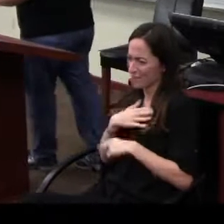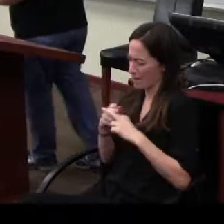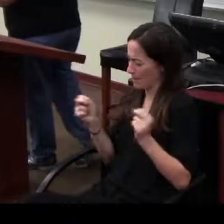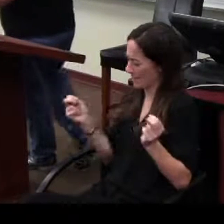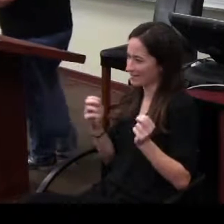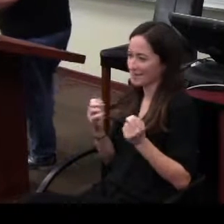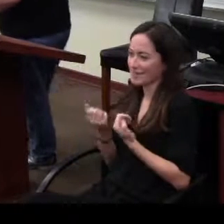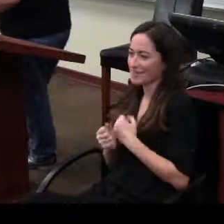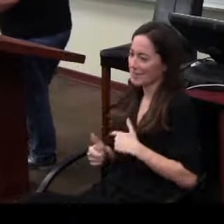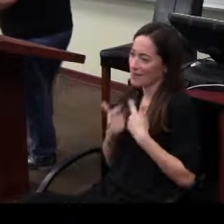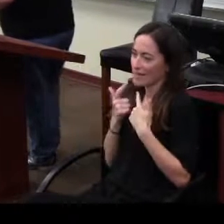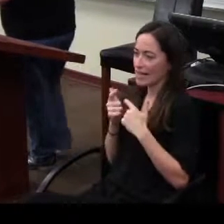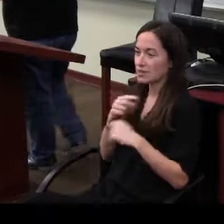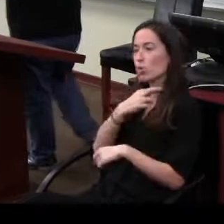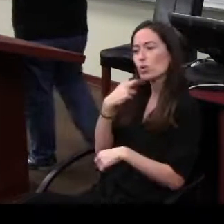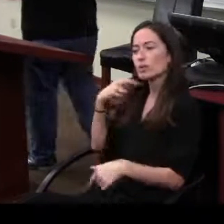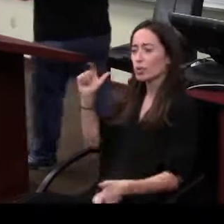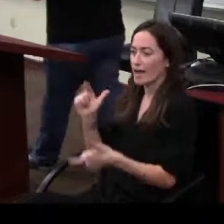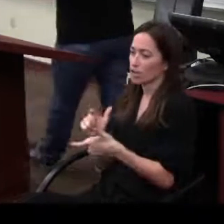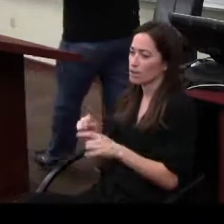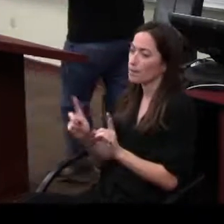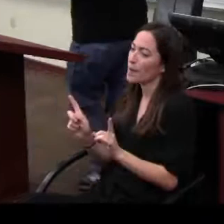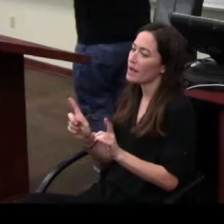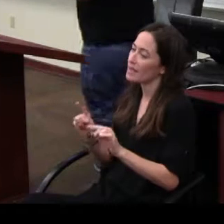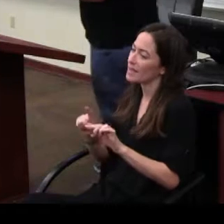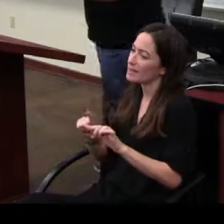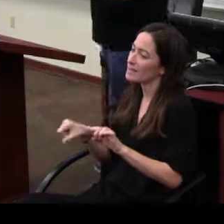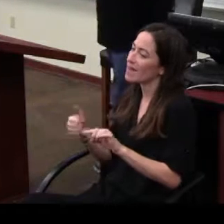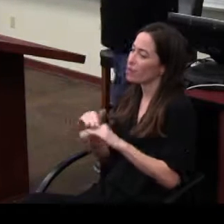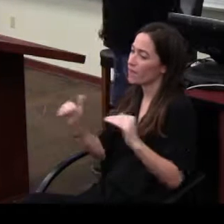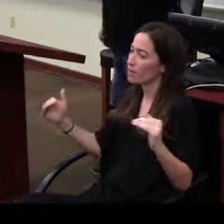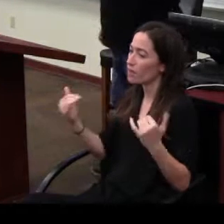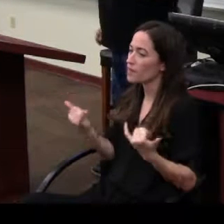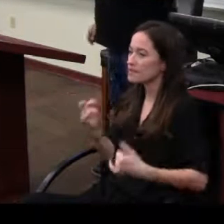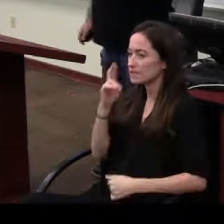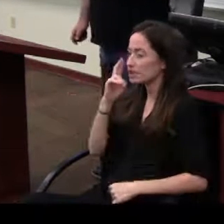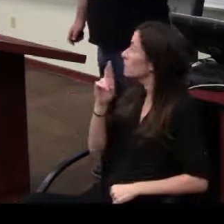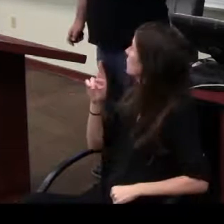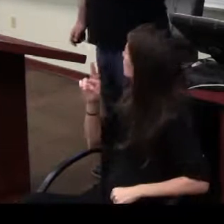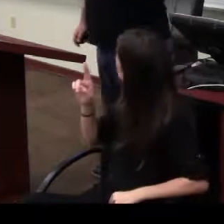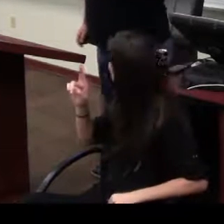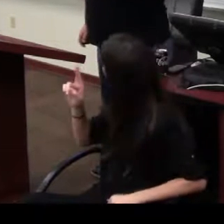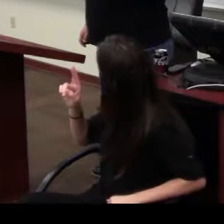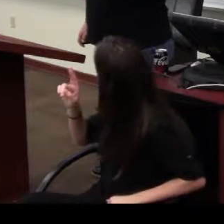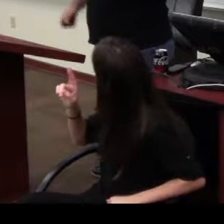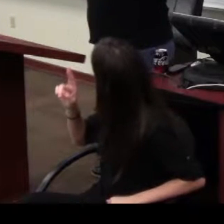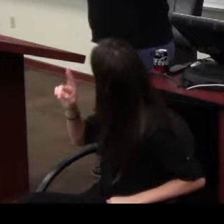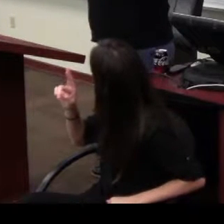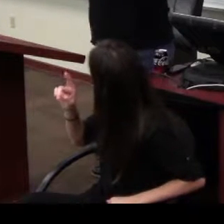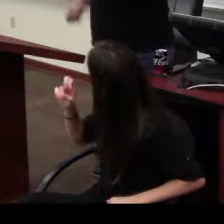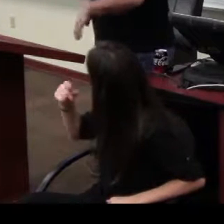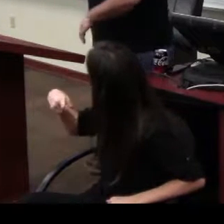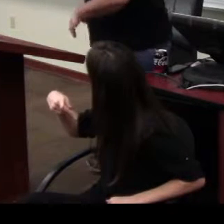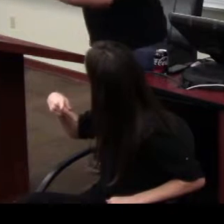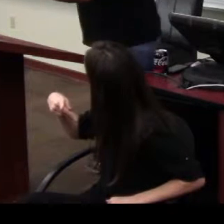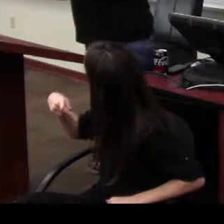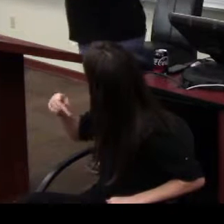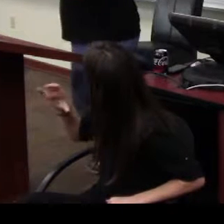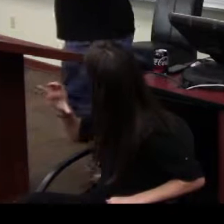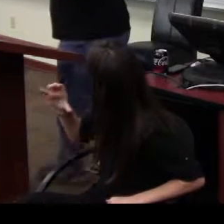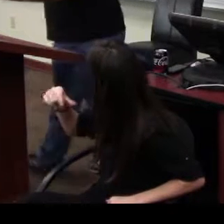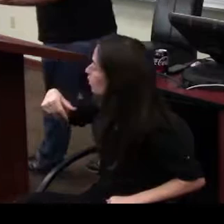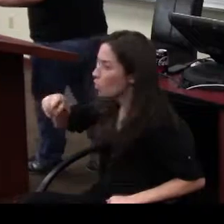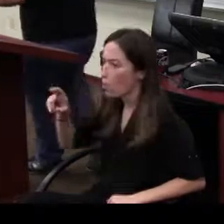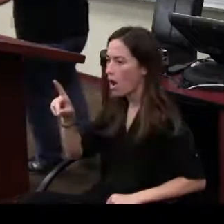risk reduction at different levels, all right? This is called a wrap quadrant. Have any of you seen a wrap quadrant? Oh, jeez, man.